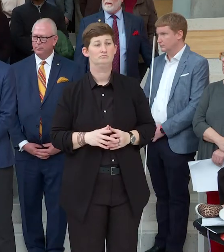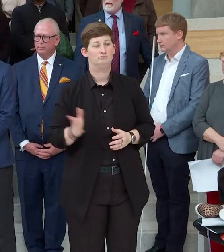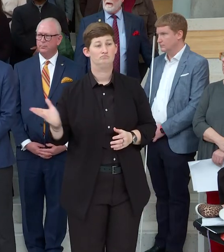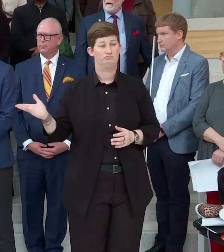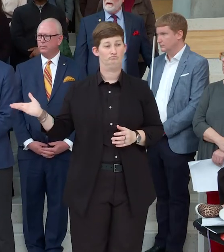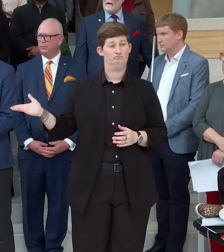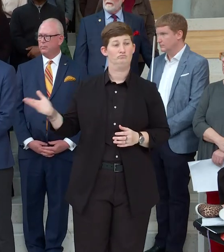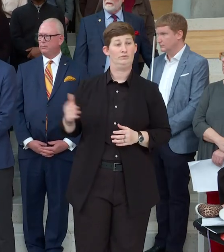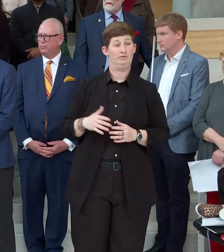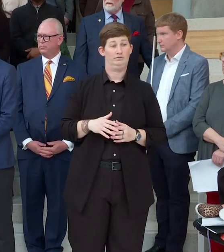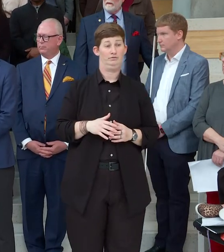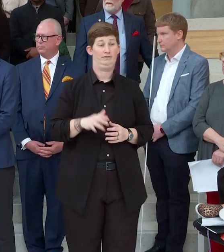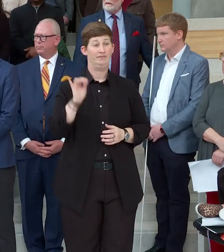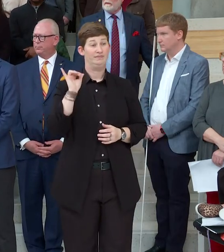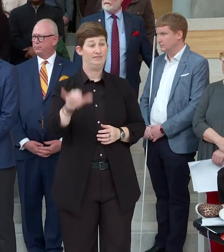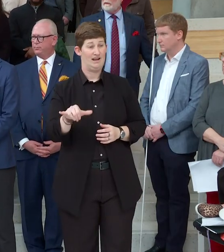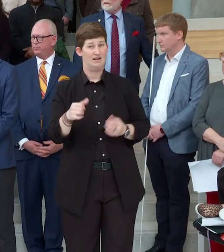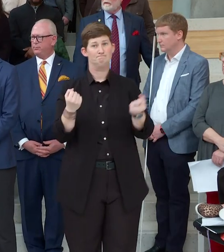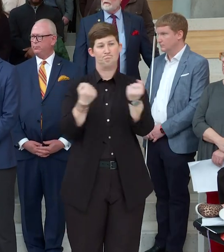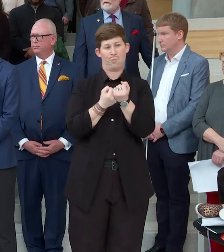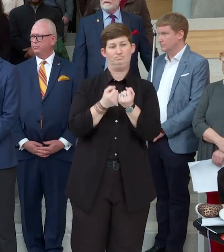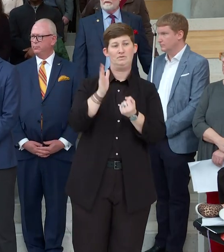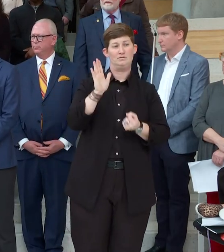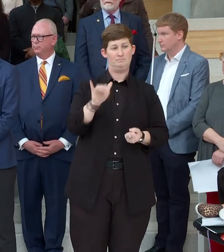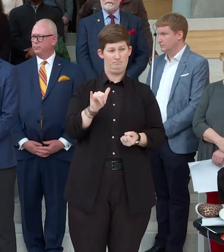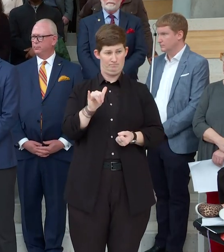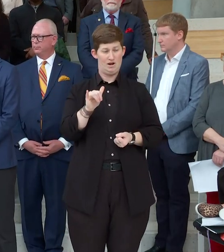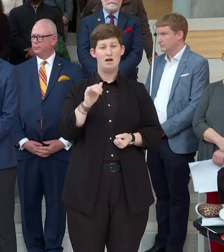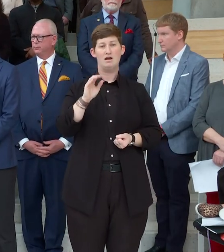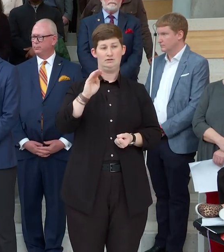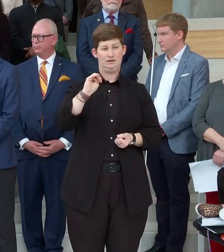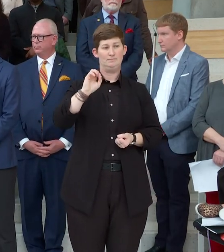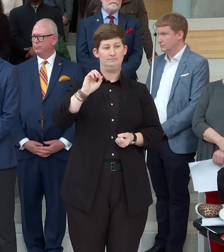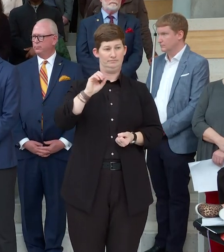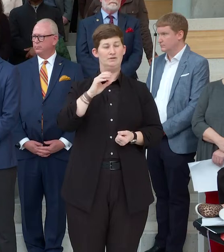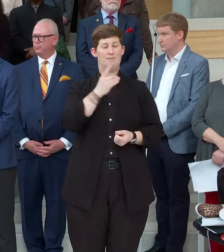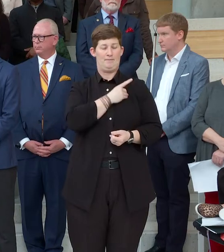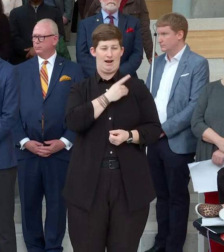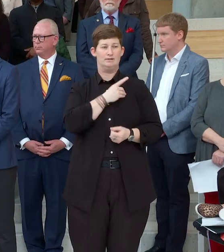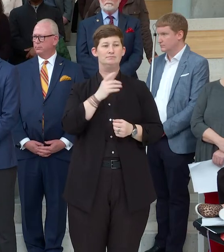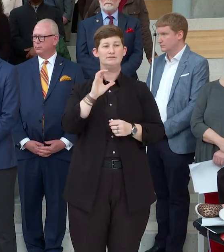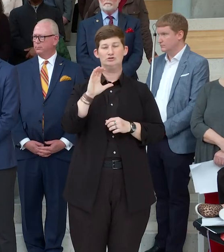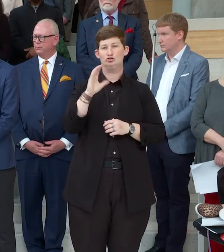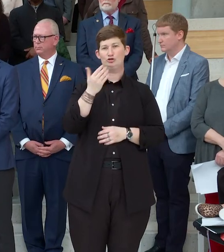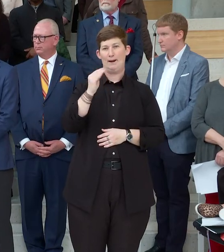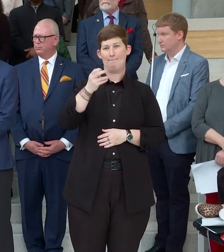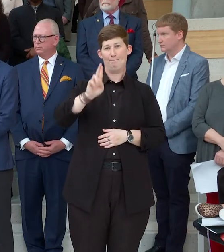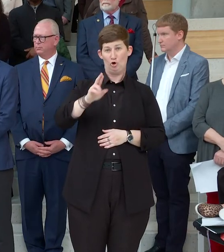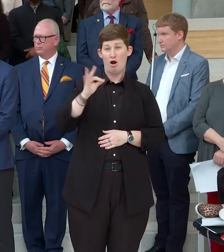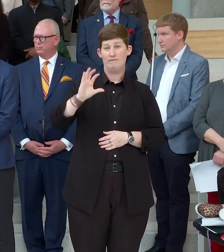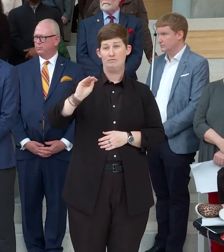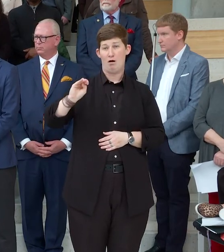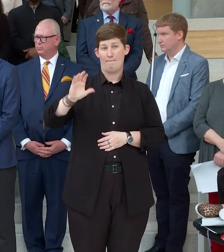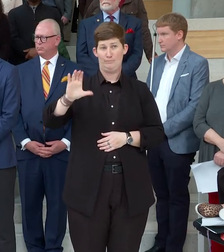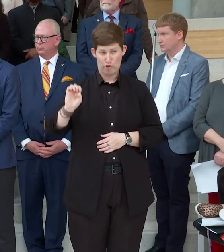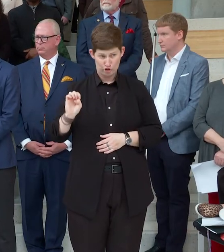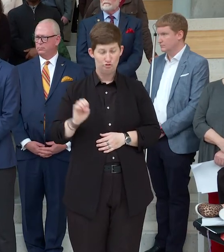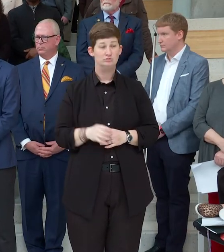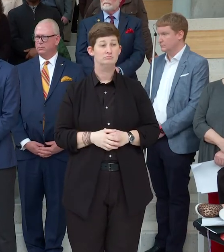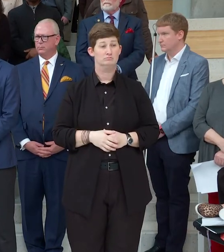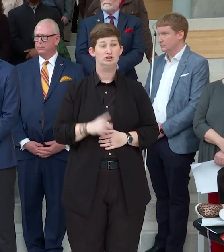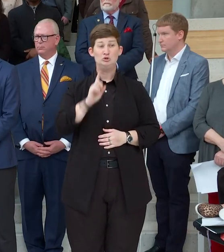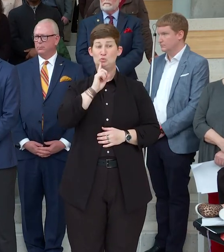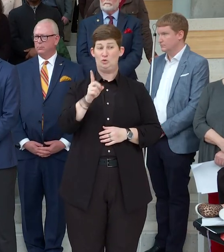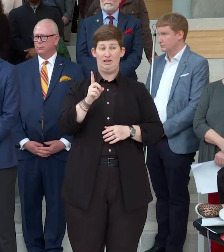powered by the Minneapolis Chamber and the Downtown Council, really with an idea of a call to action to our council members, as well as a plan forward. Again,